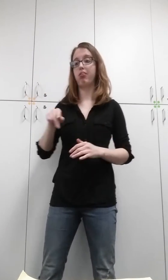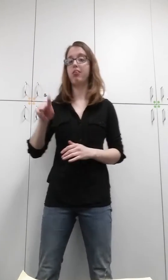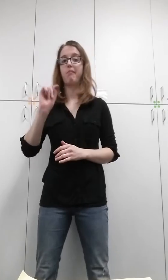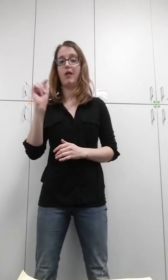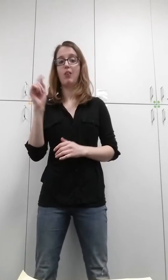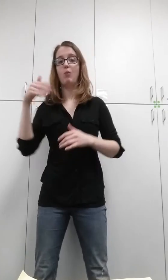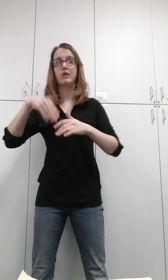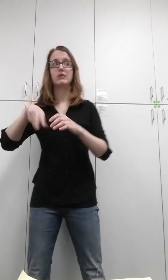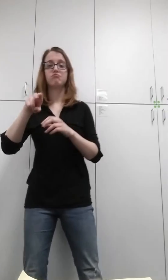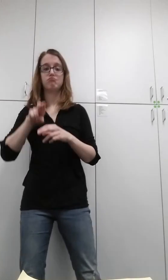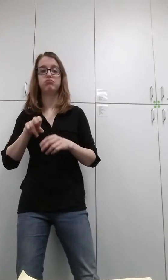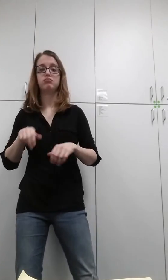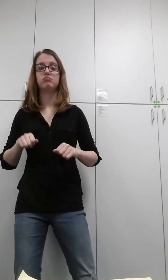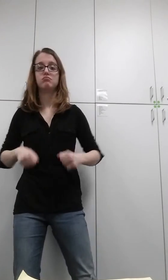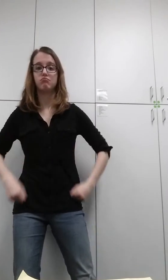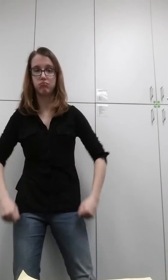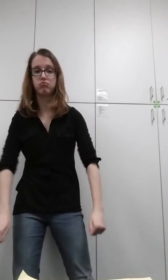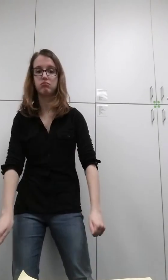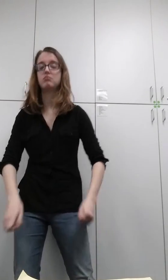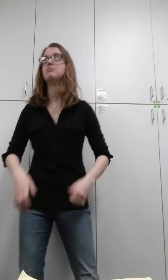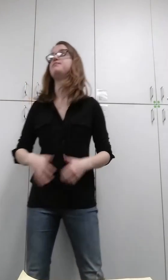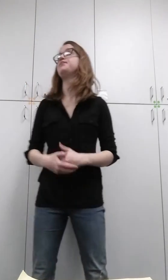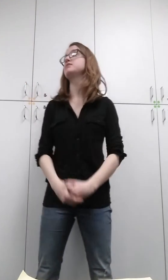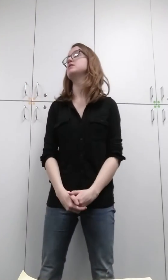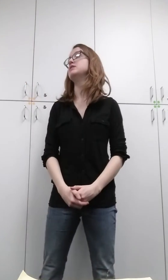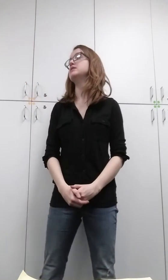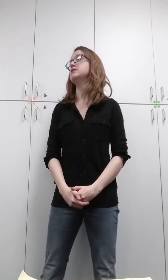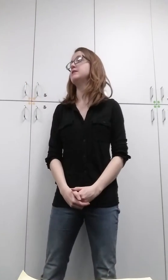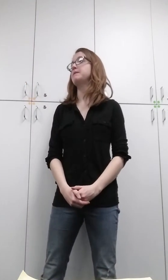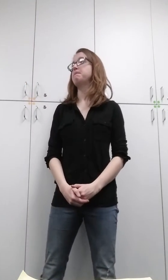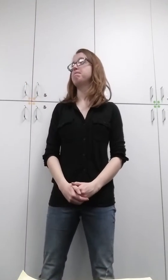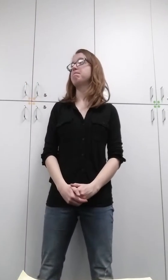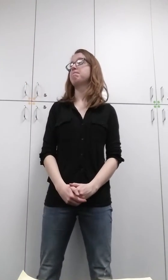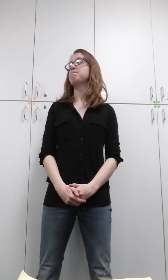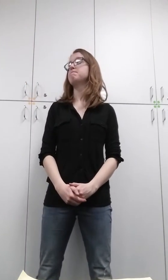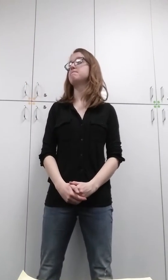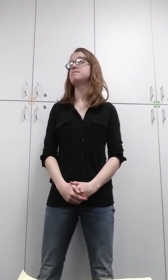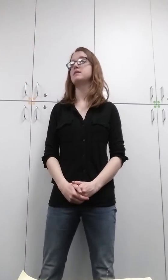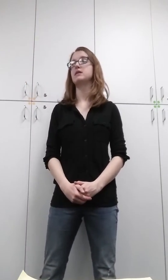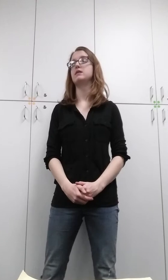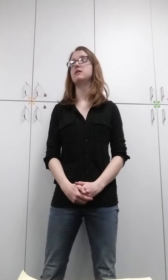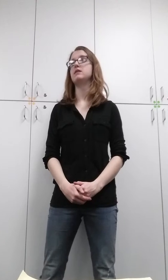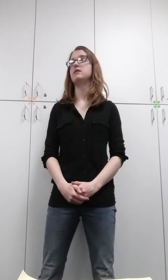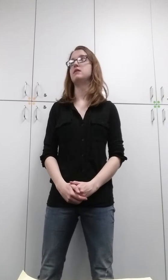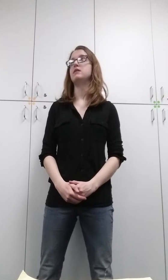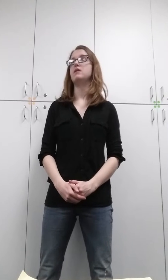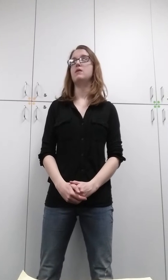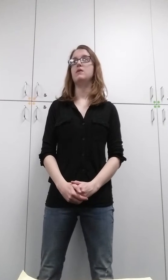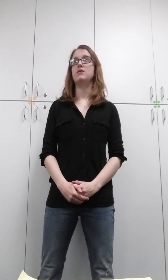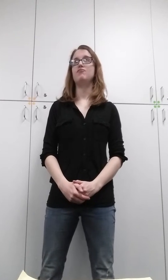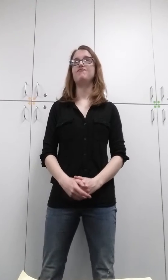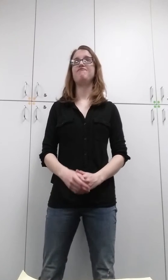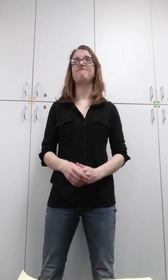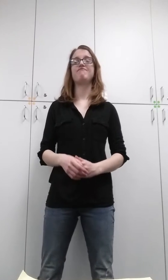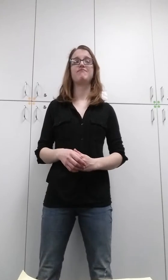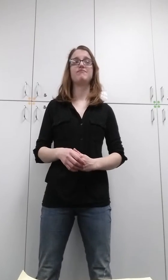Okay? One of the toughest things for us, our bodies don't work this way. We don't do this in English. I mean, unless you're, you know, an